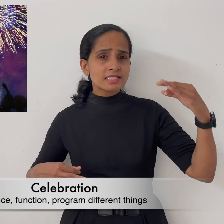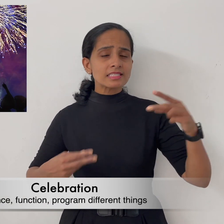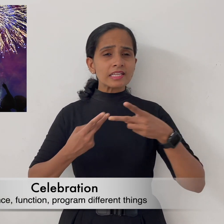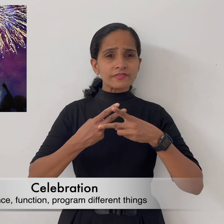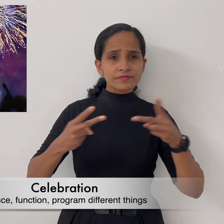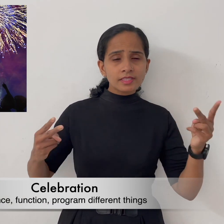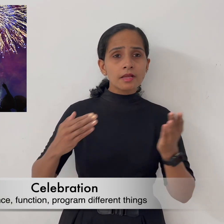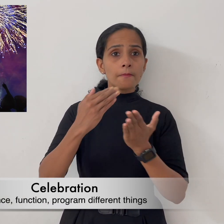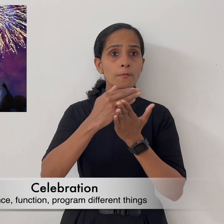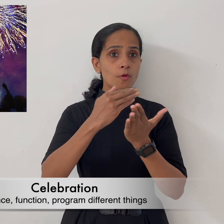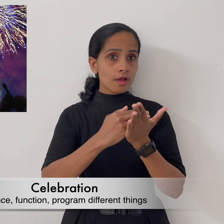Celebration.